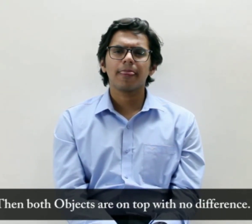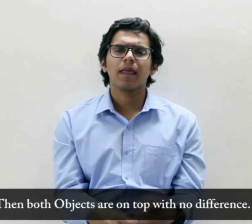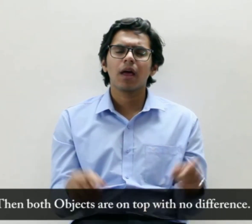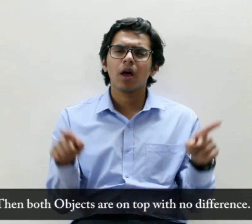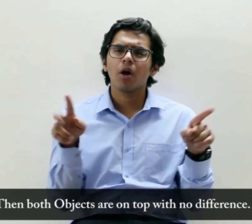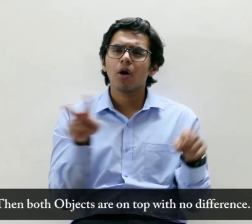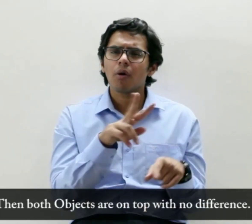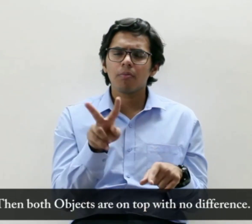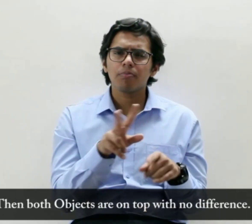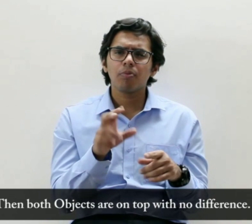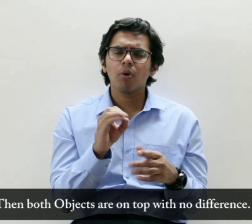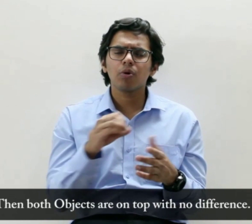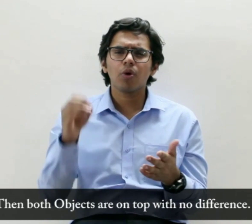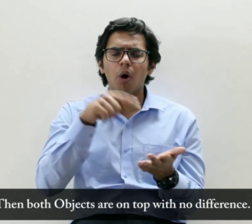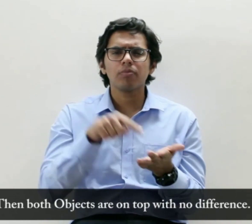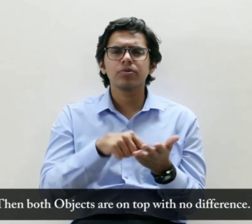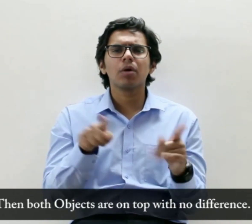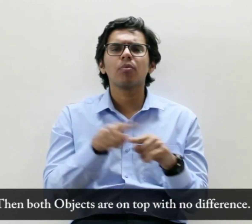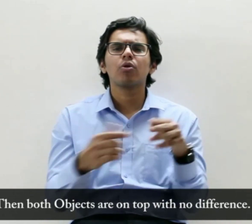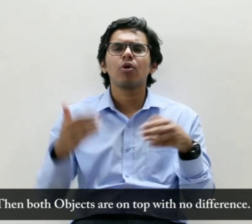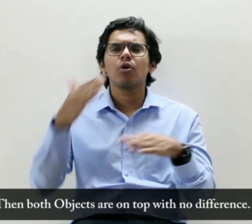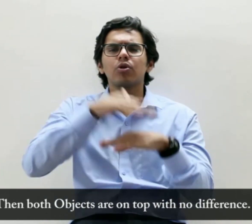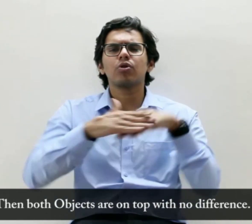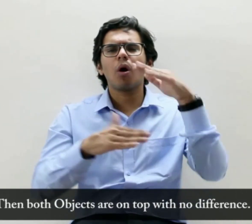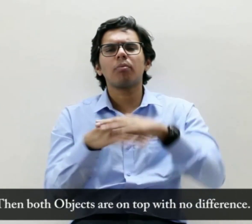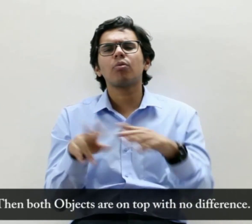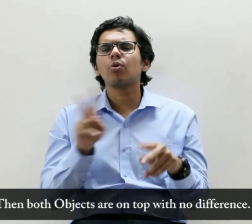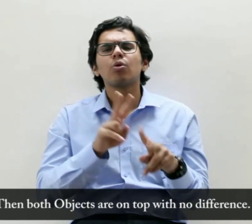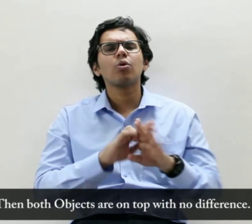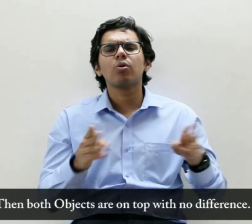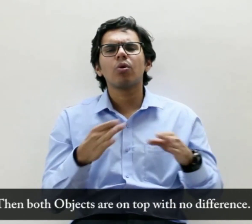Then both objects are on top with no difference.